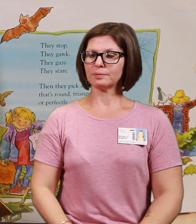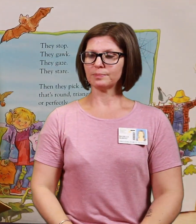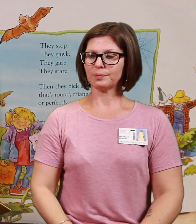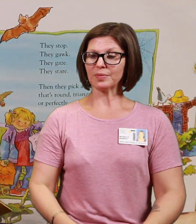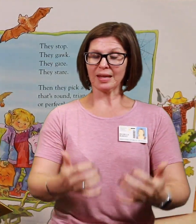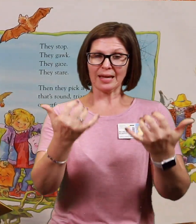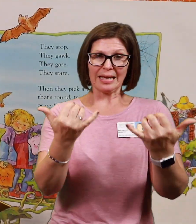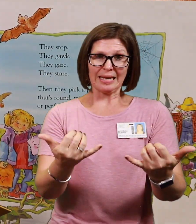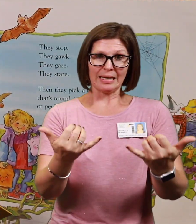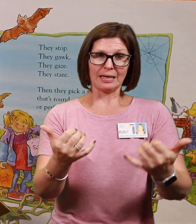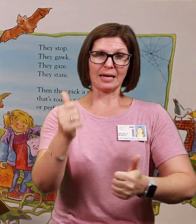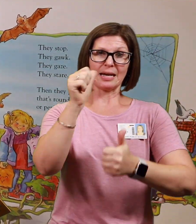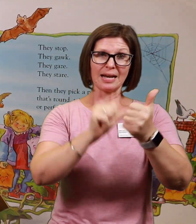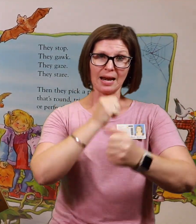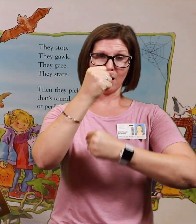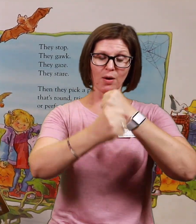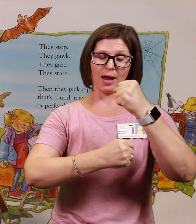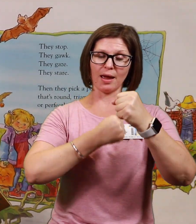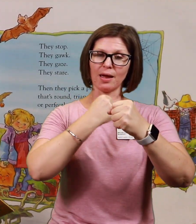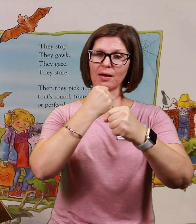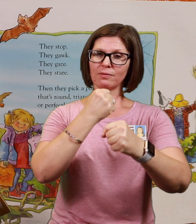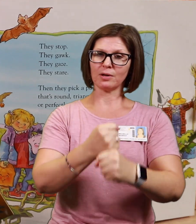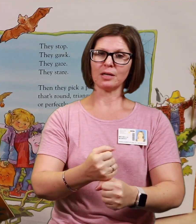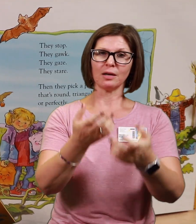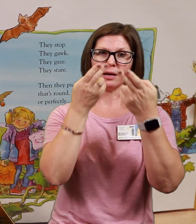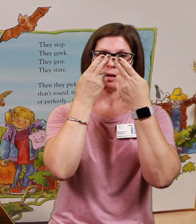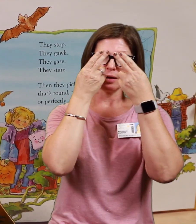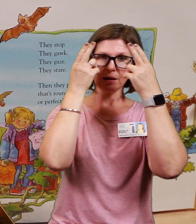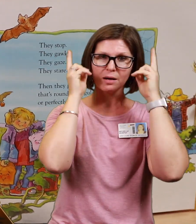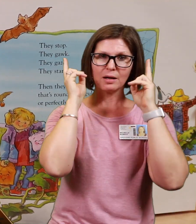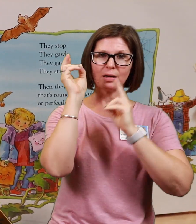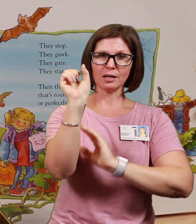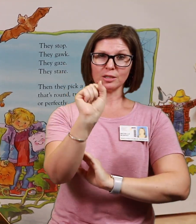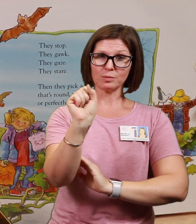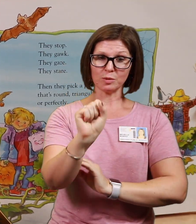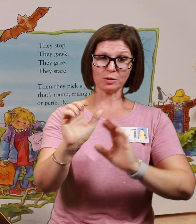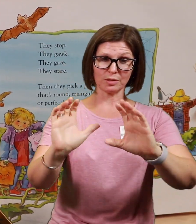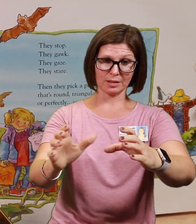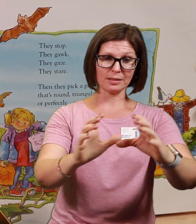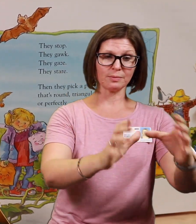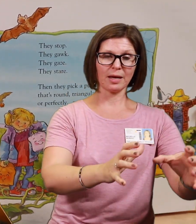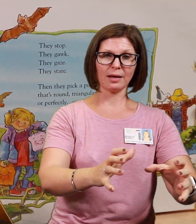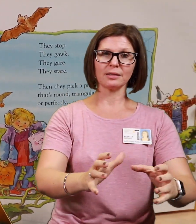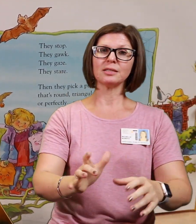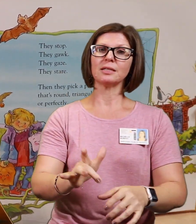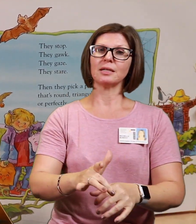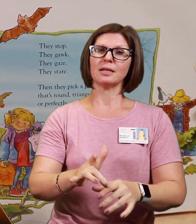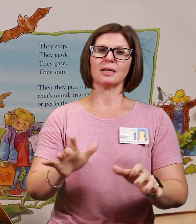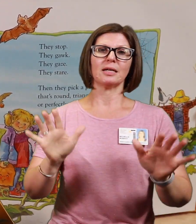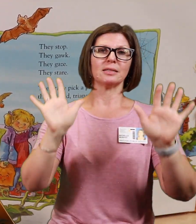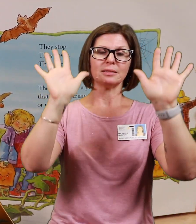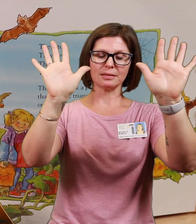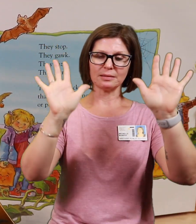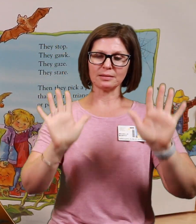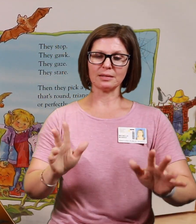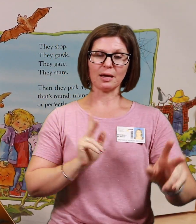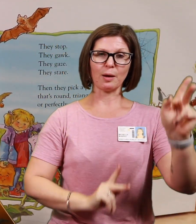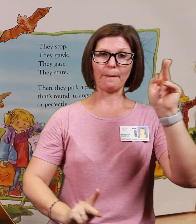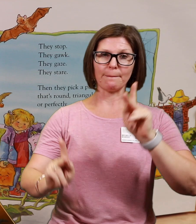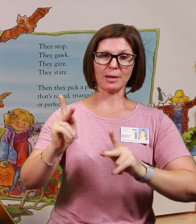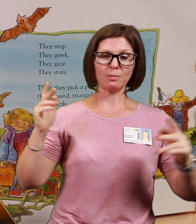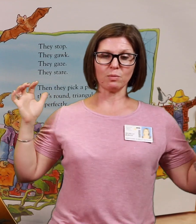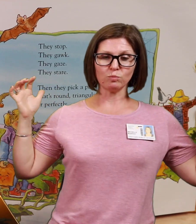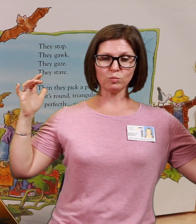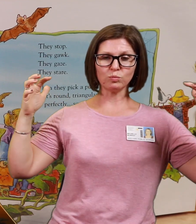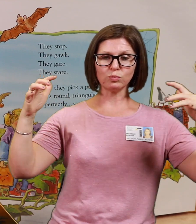every year on Halloween, Spookley's patch is quite a scene. People come from far and